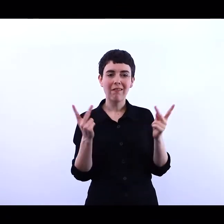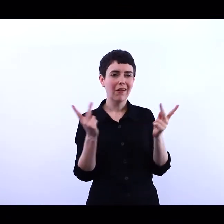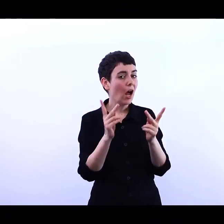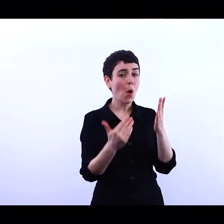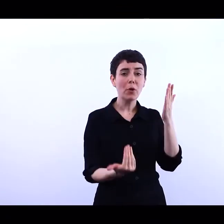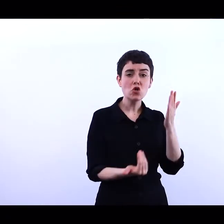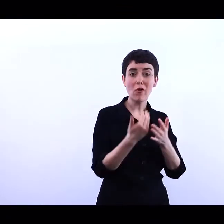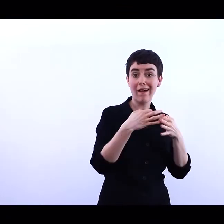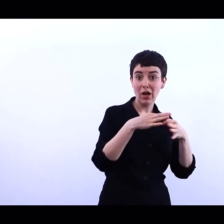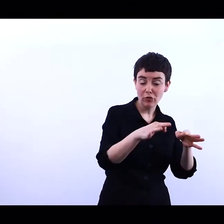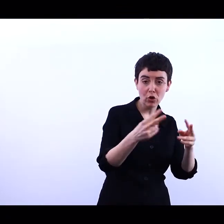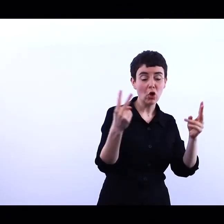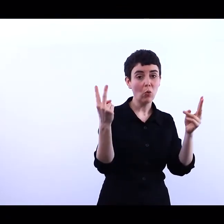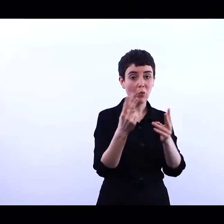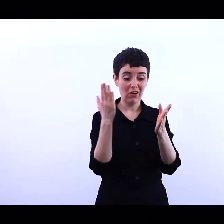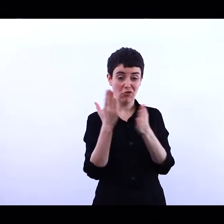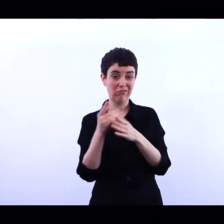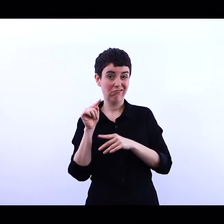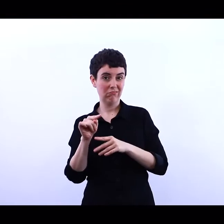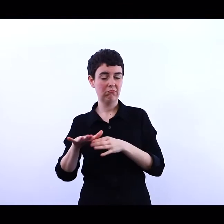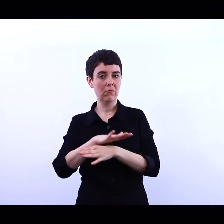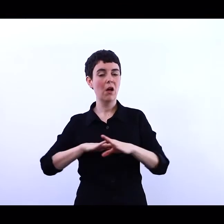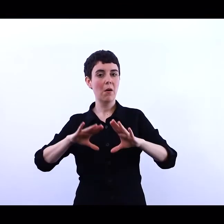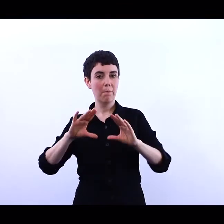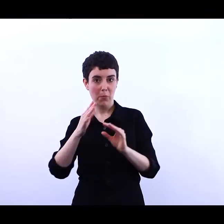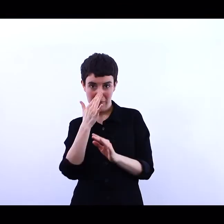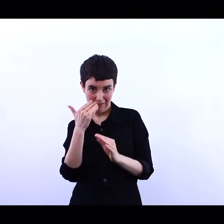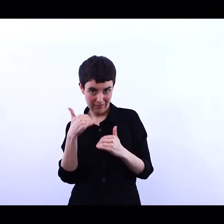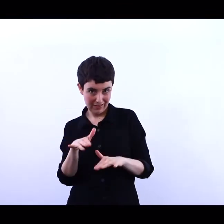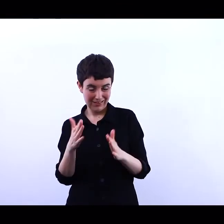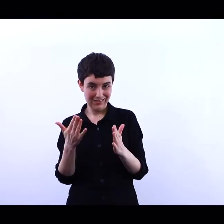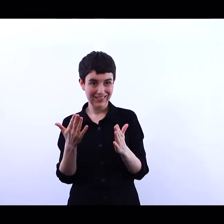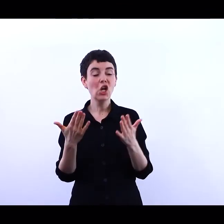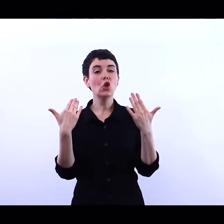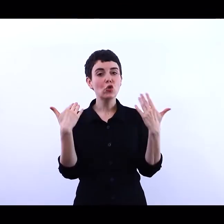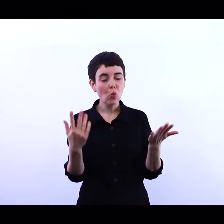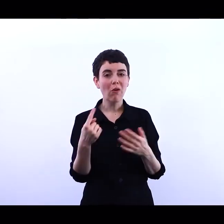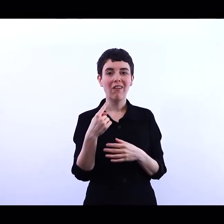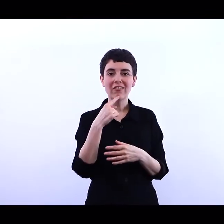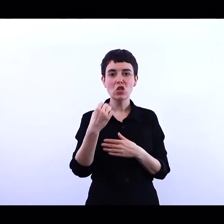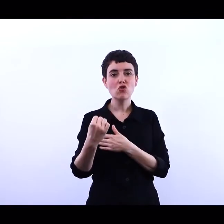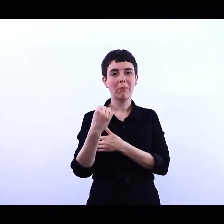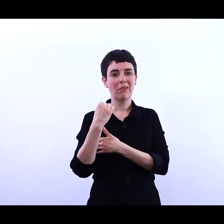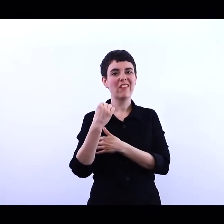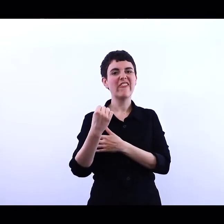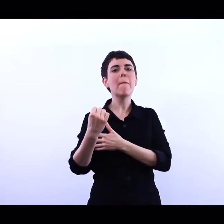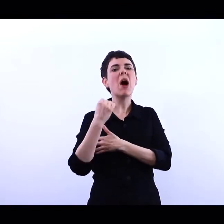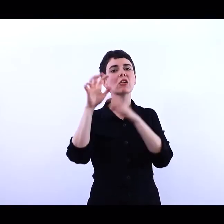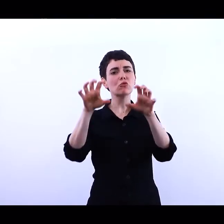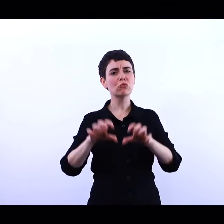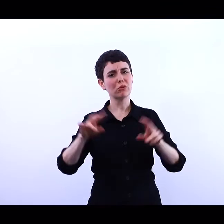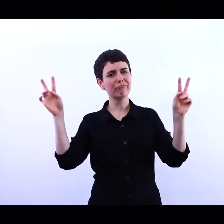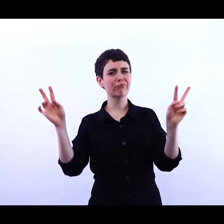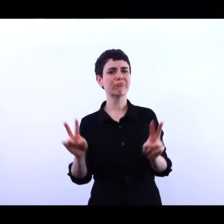new or something you have already tried, it is a valuable way to dismantle white dominant ways of doing business and recentering on